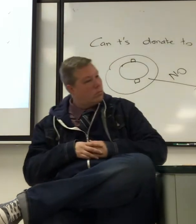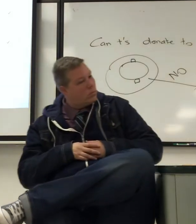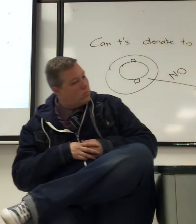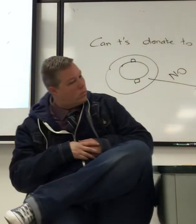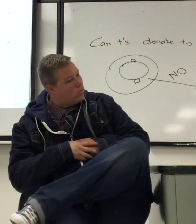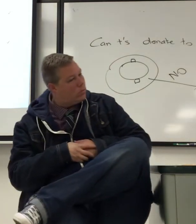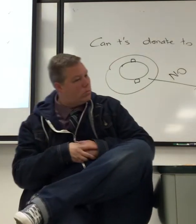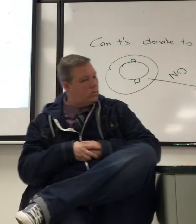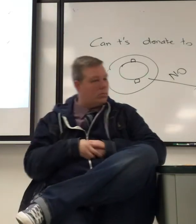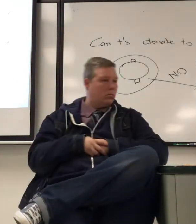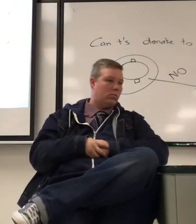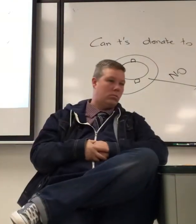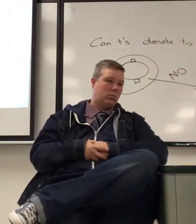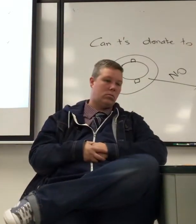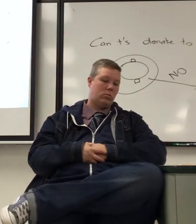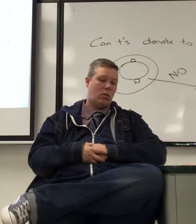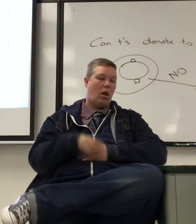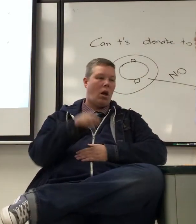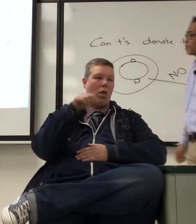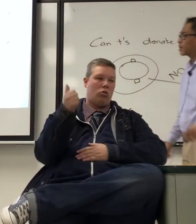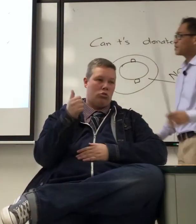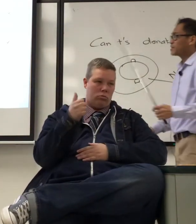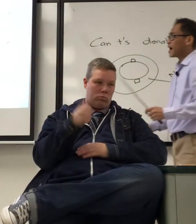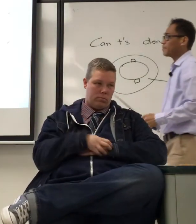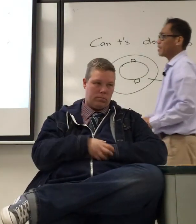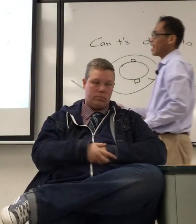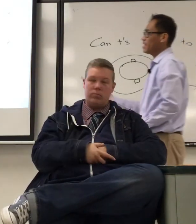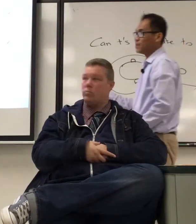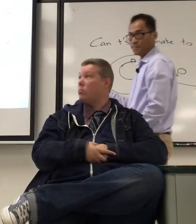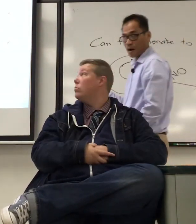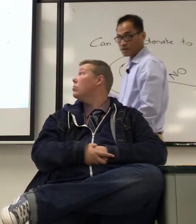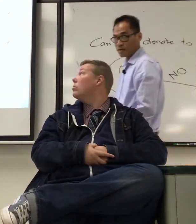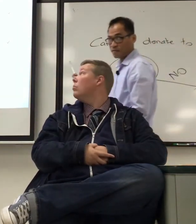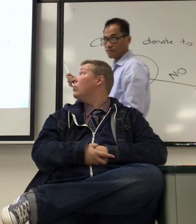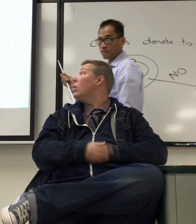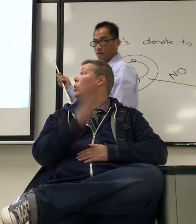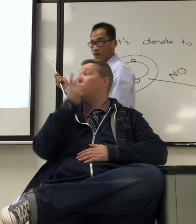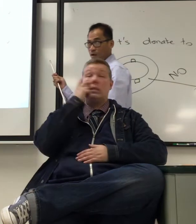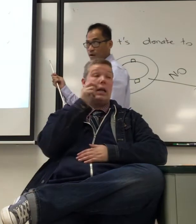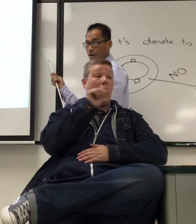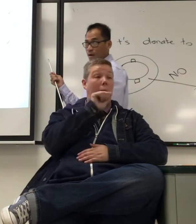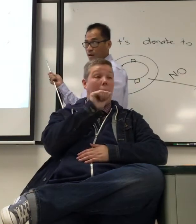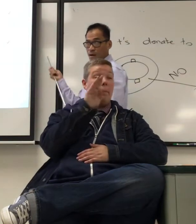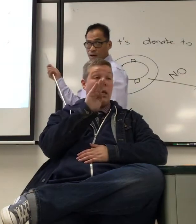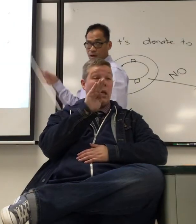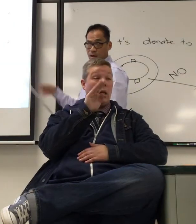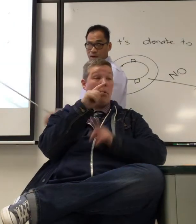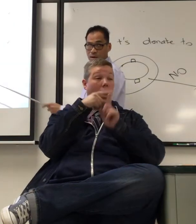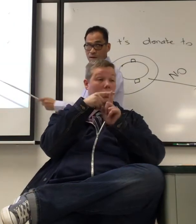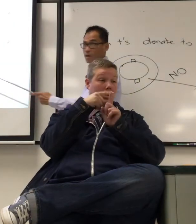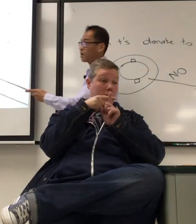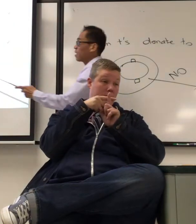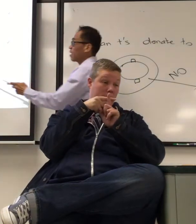like to point out on this table. Here's another one. Look at the type AB positive.